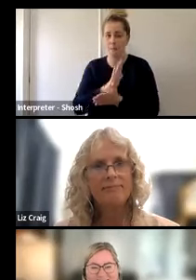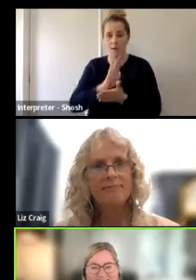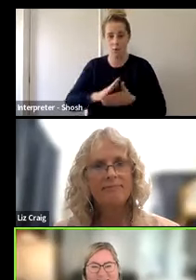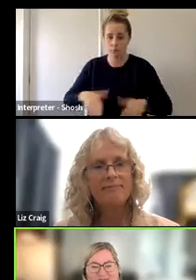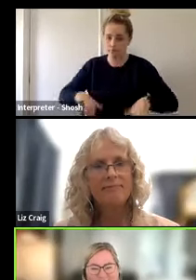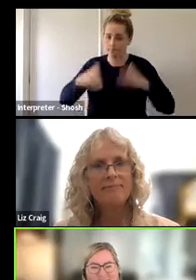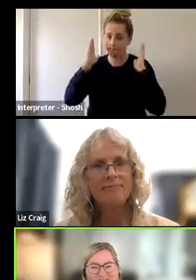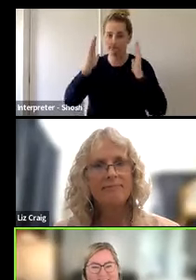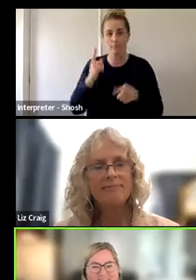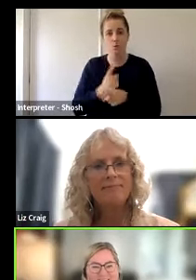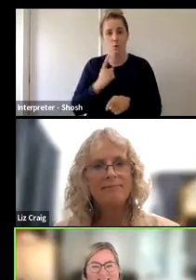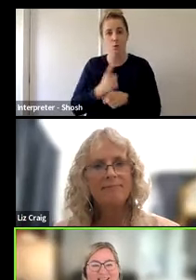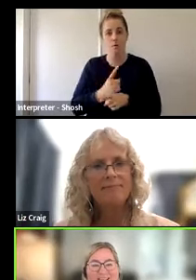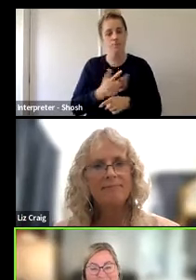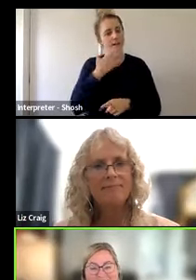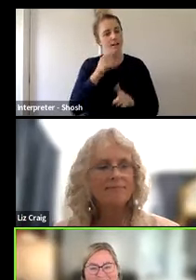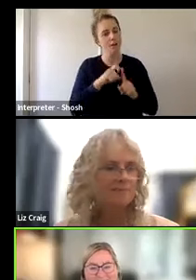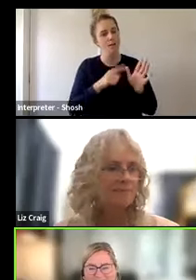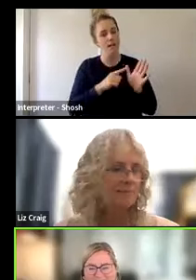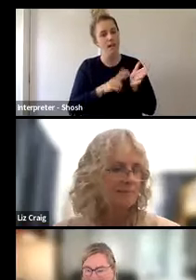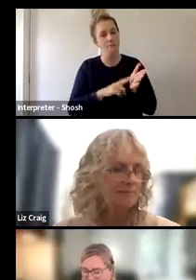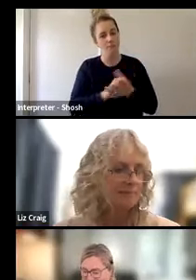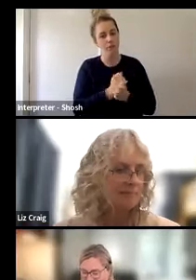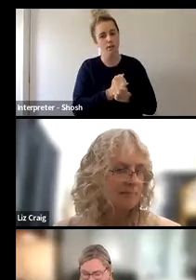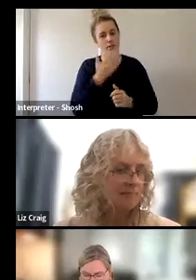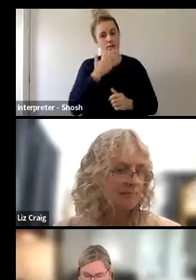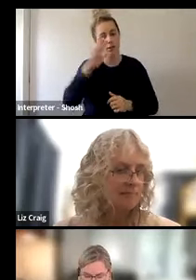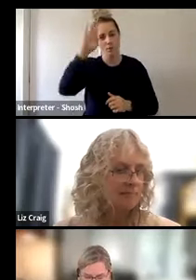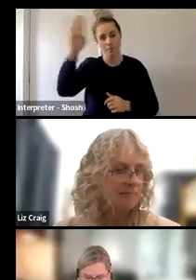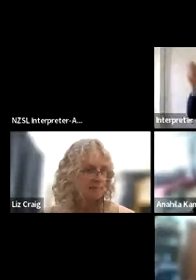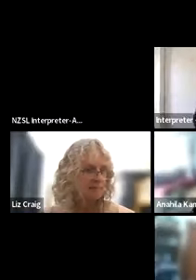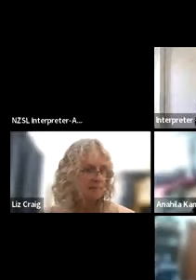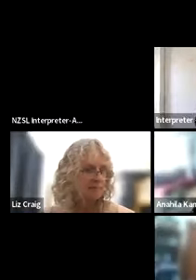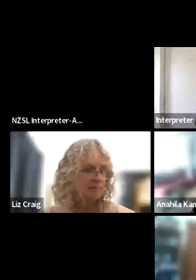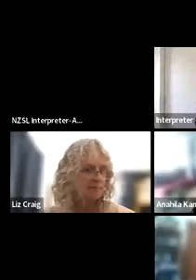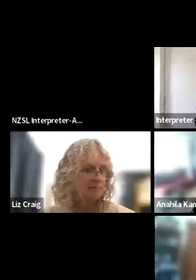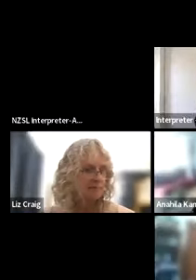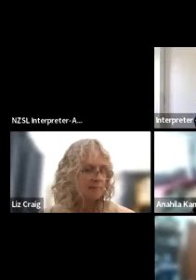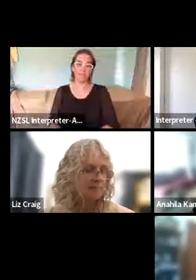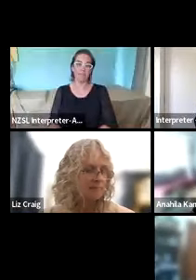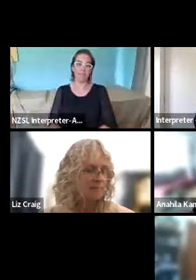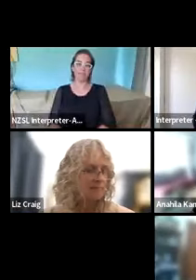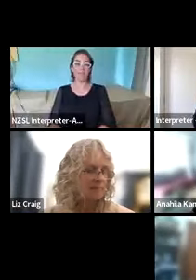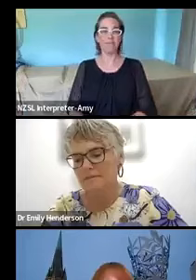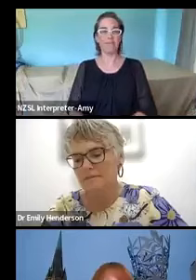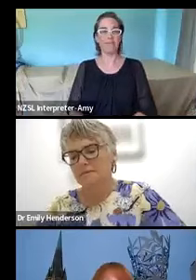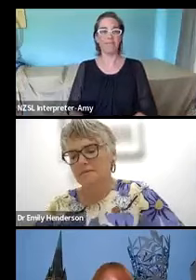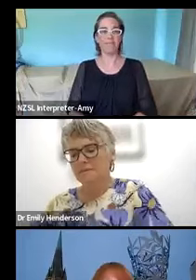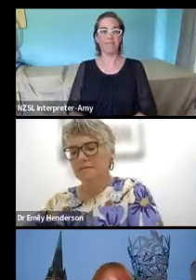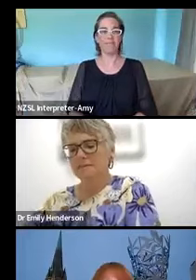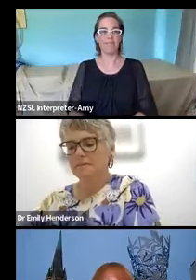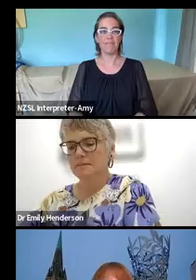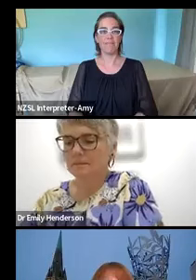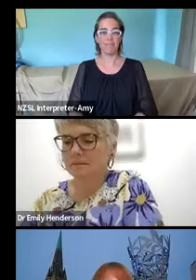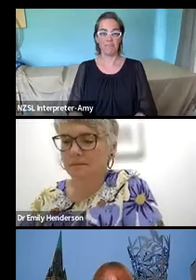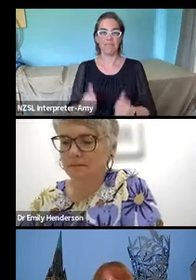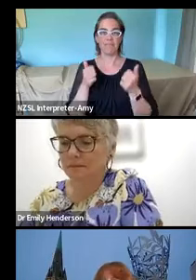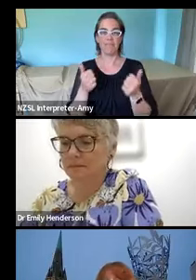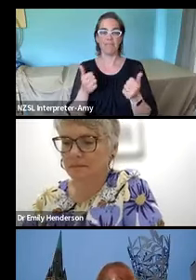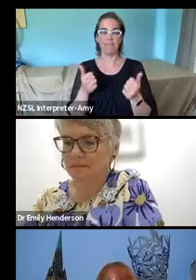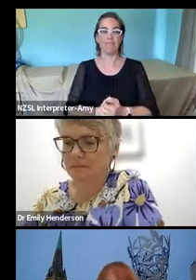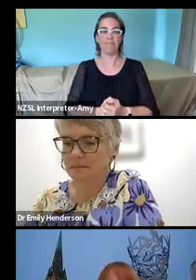Thanks, Dan. Really appreciate it. Ka kite. Ka kite. Thank you. So we're now going to switch back to